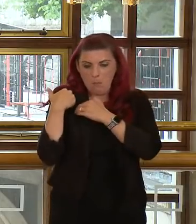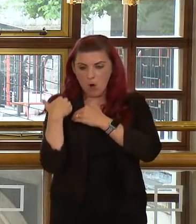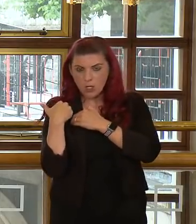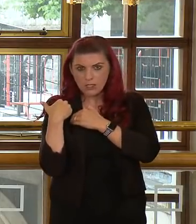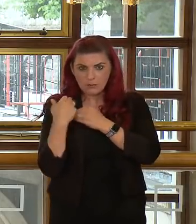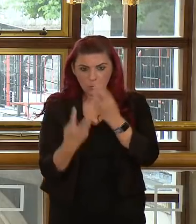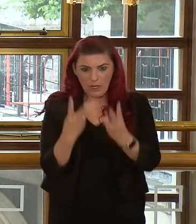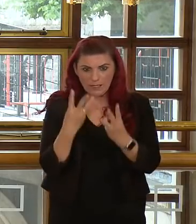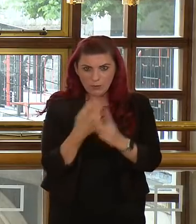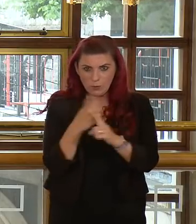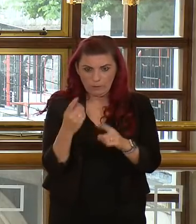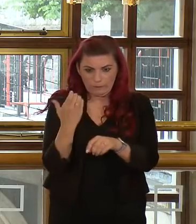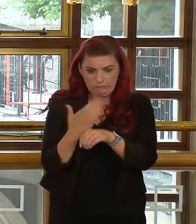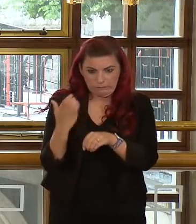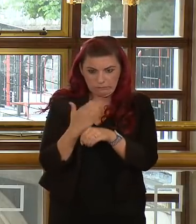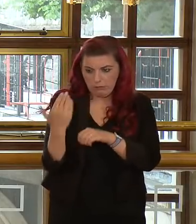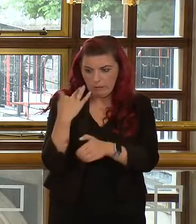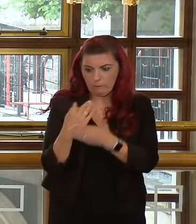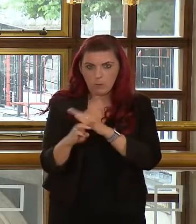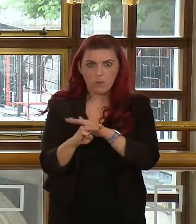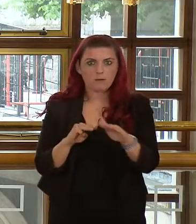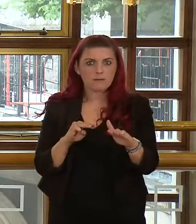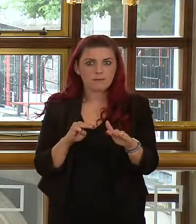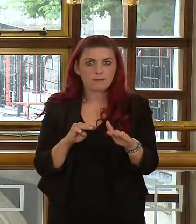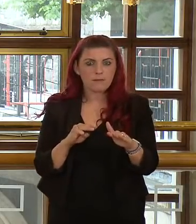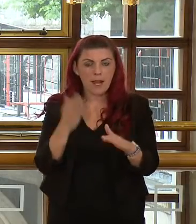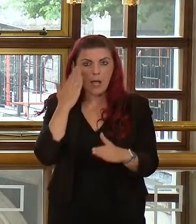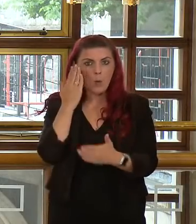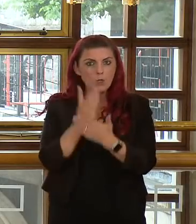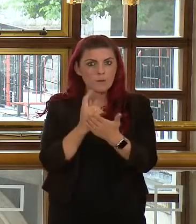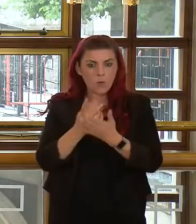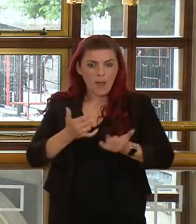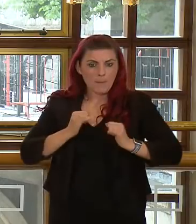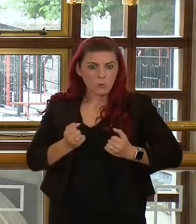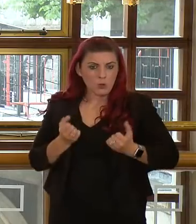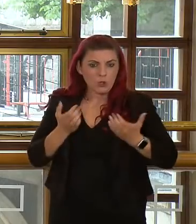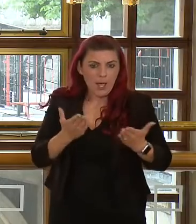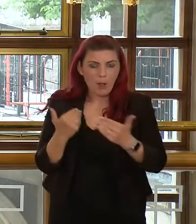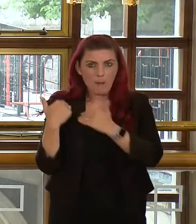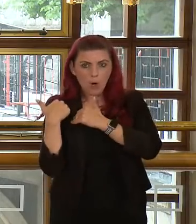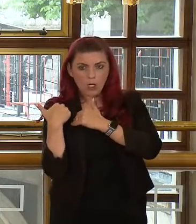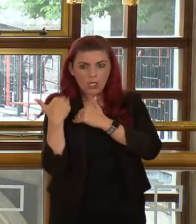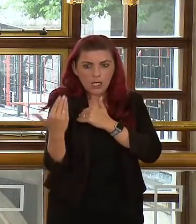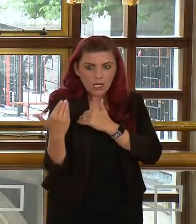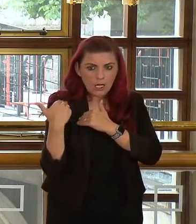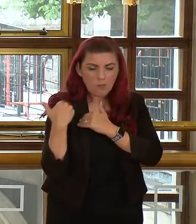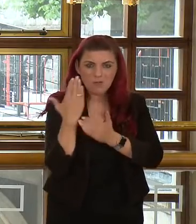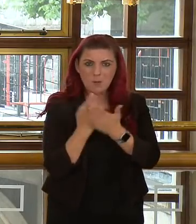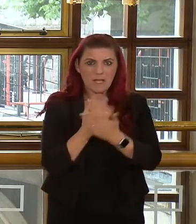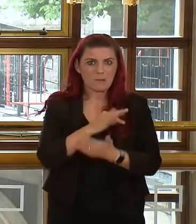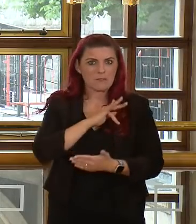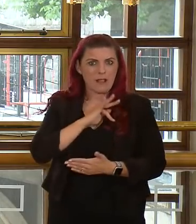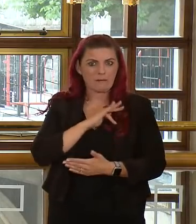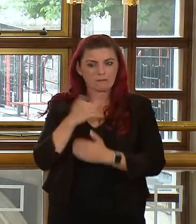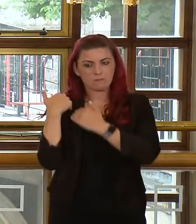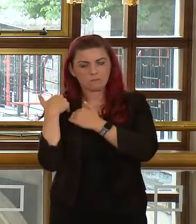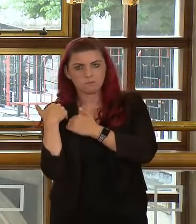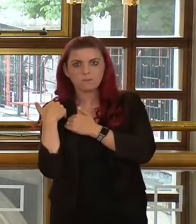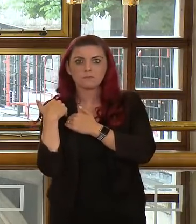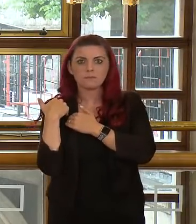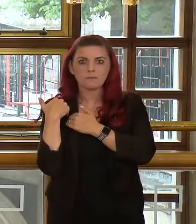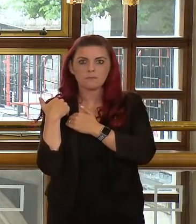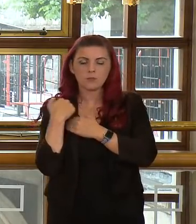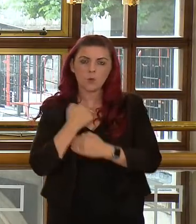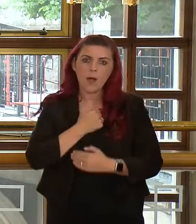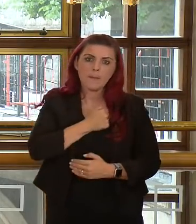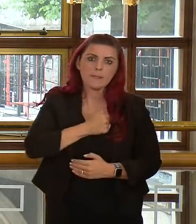months. I know that sometimes you were able to share that burden, and sometimes you had to carry it alone. And I'm sorry